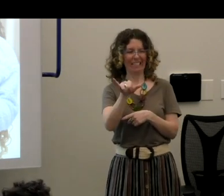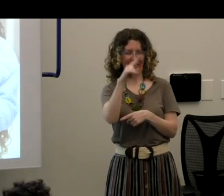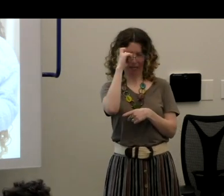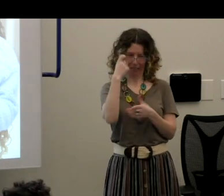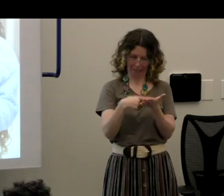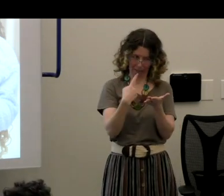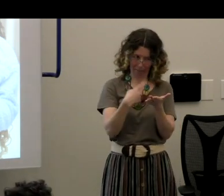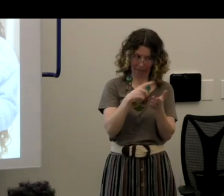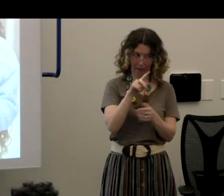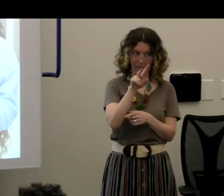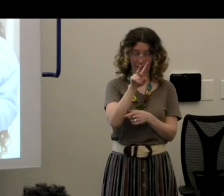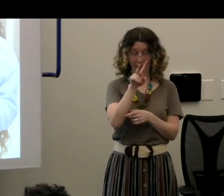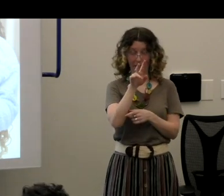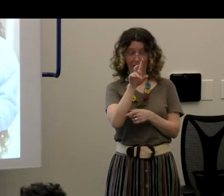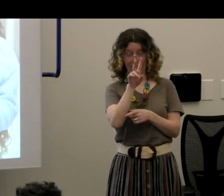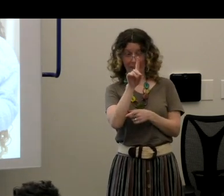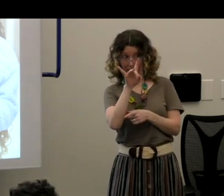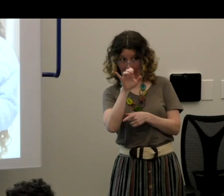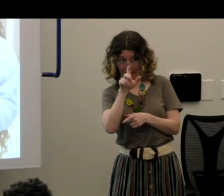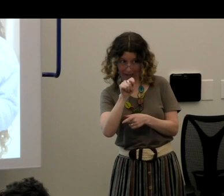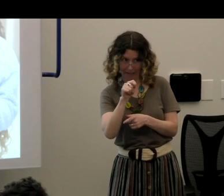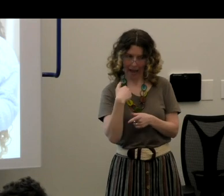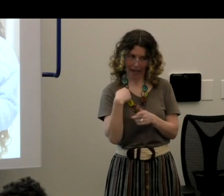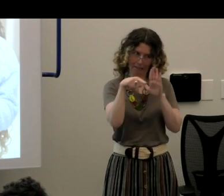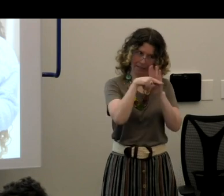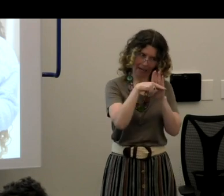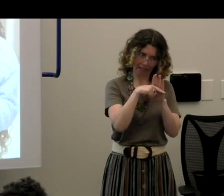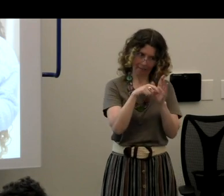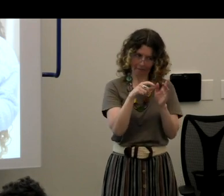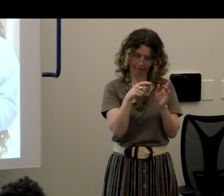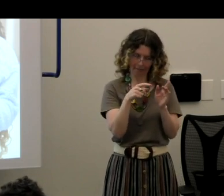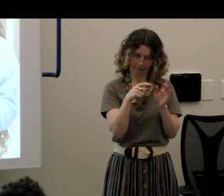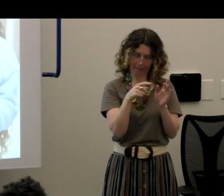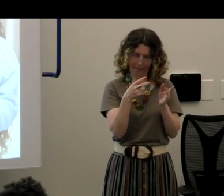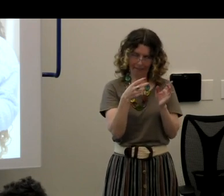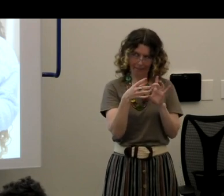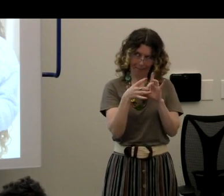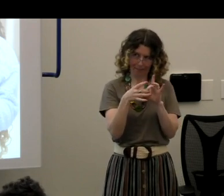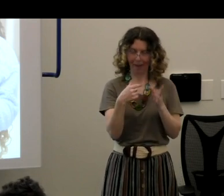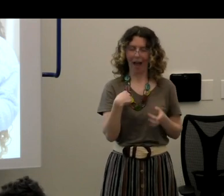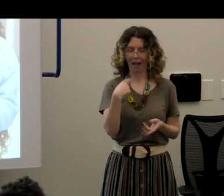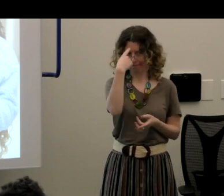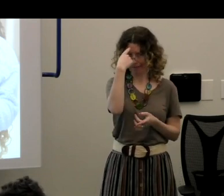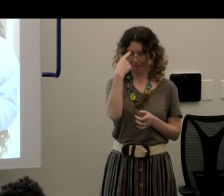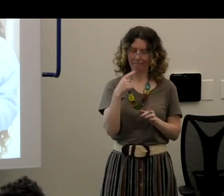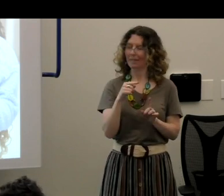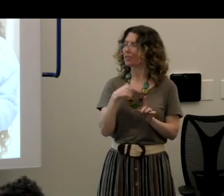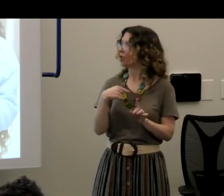own vernacular variety, and the dialect might be derogatory, if you